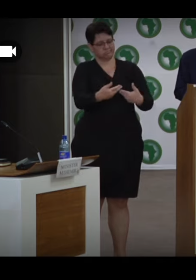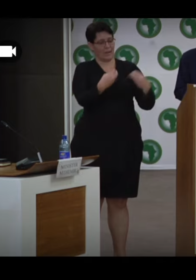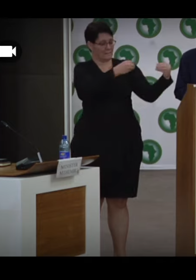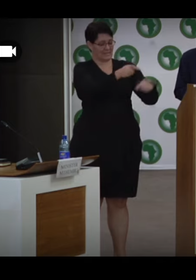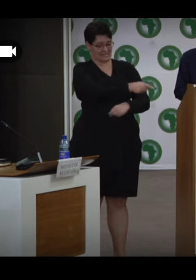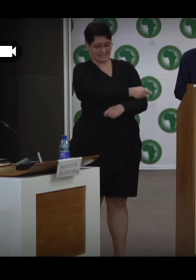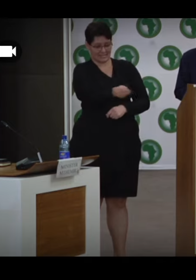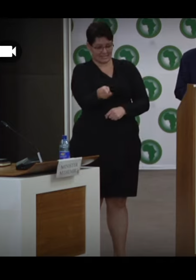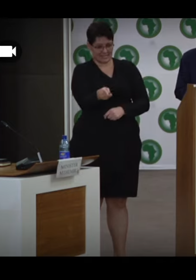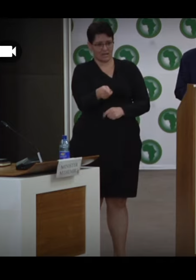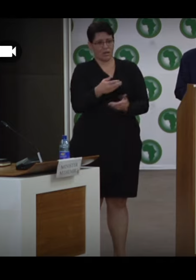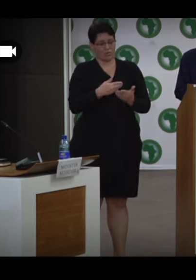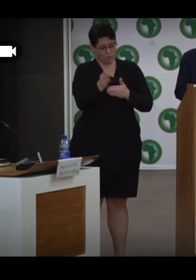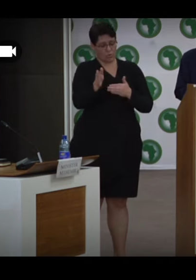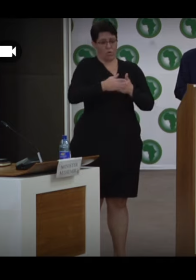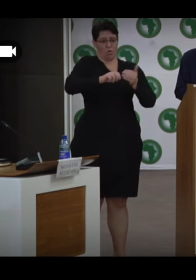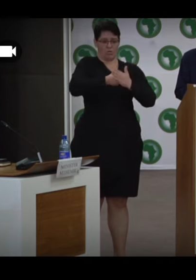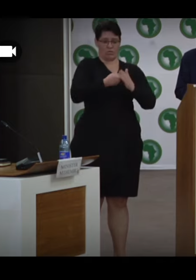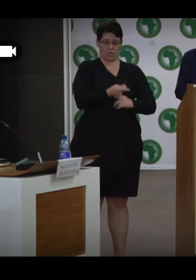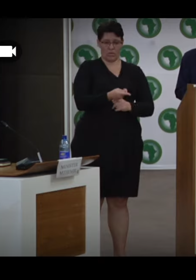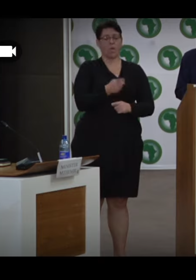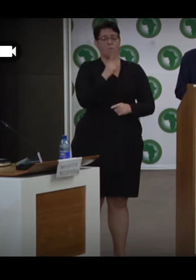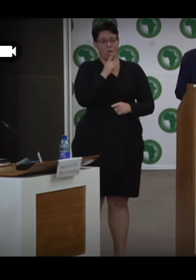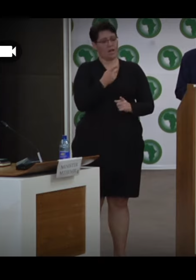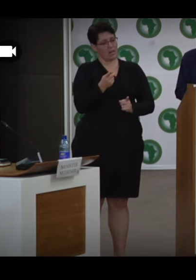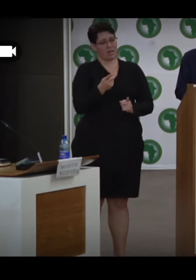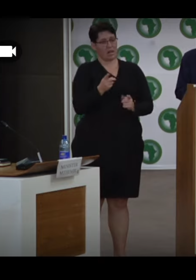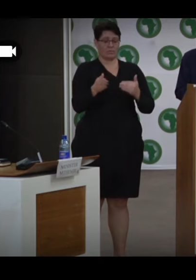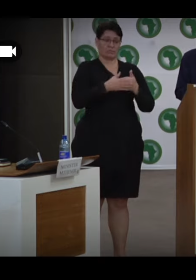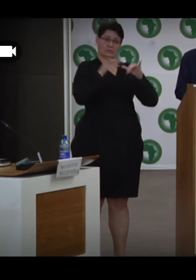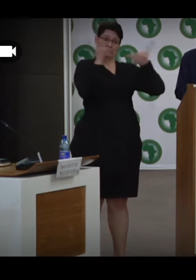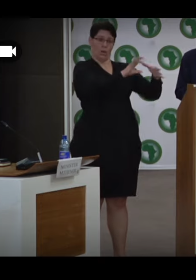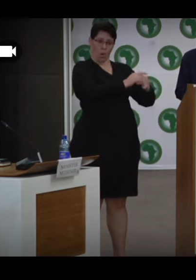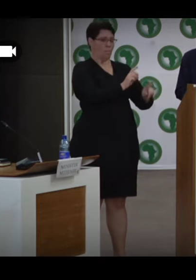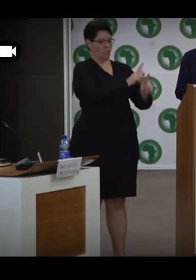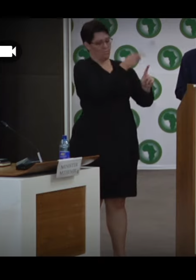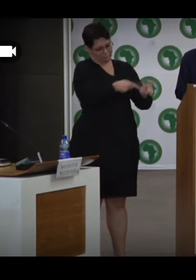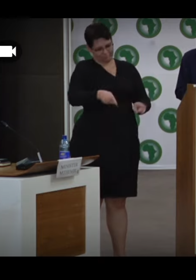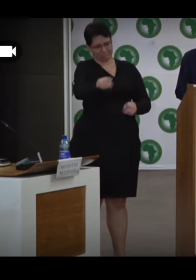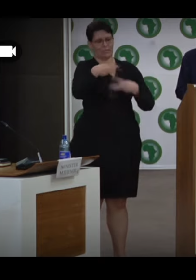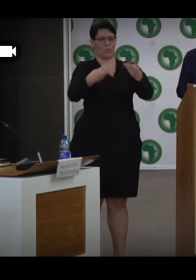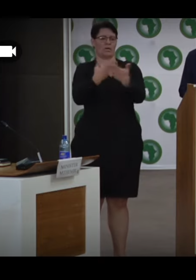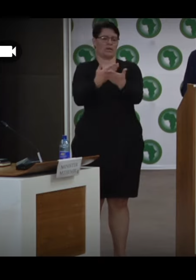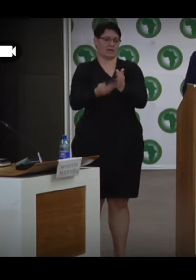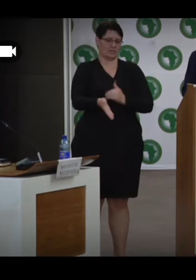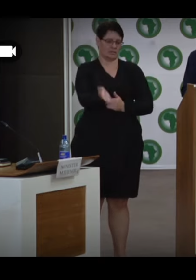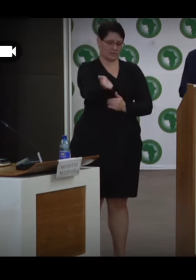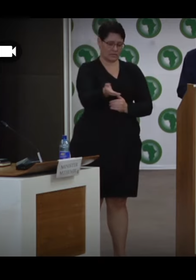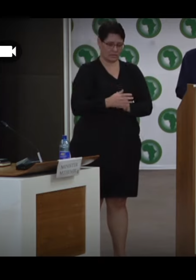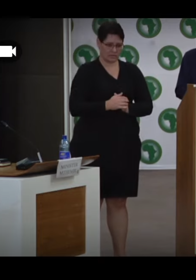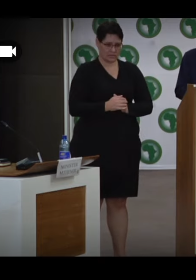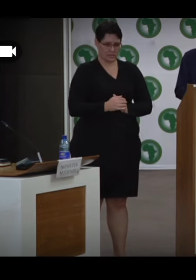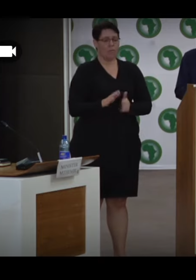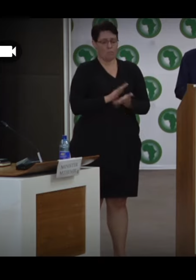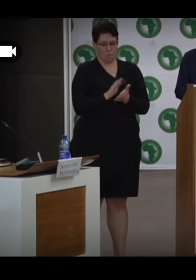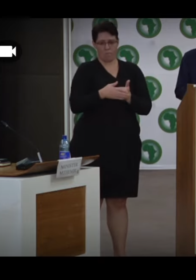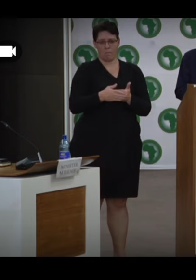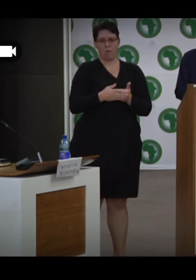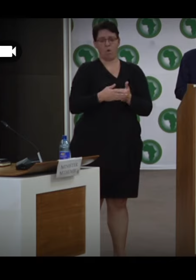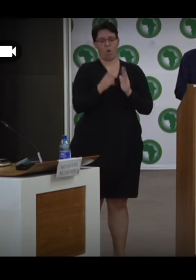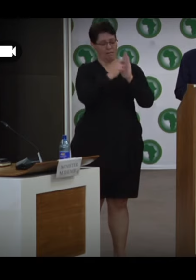these companies during the lockdown will be exempted from the stay-home provisions. We will be publishing